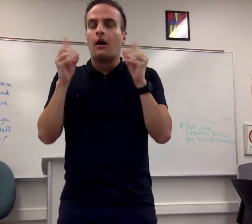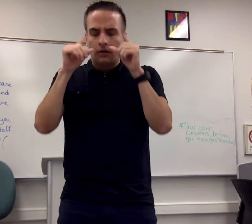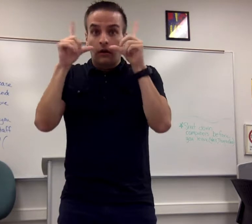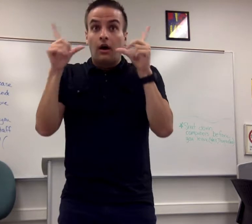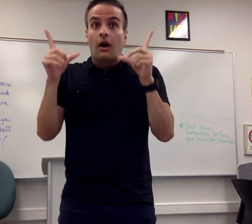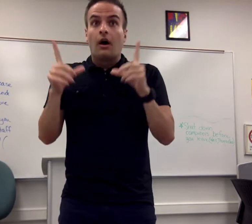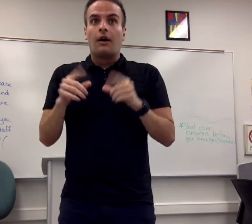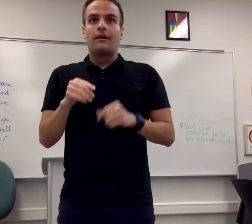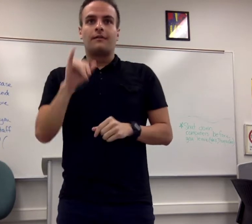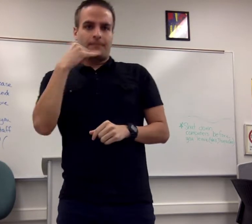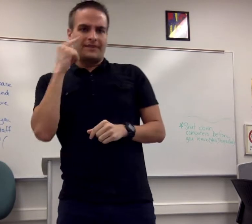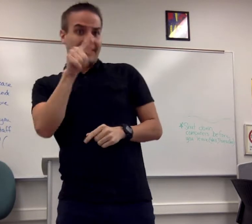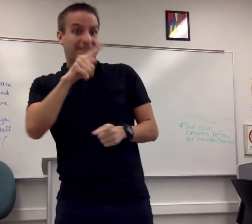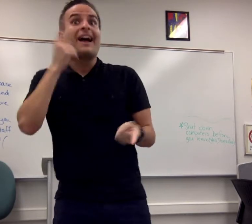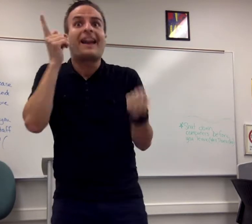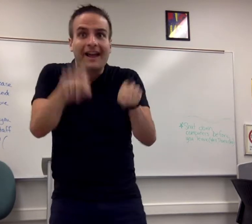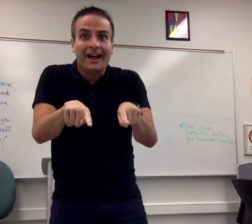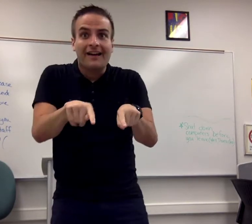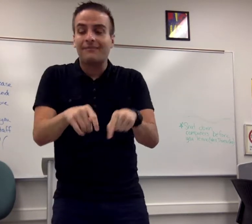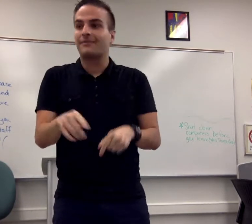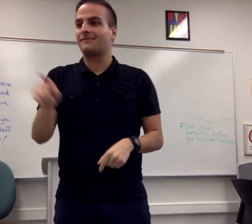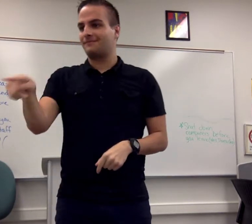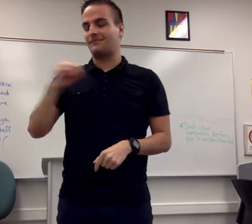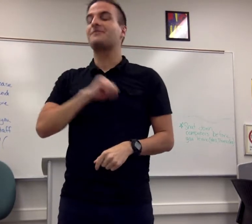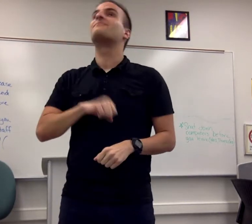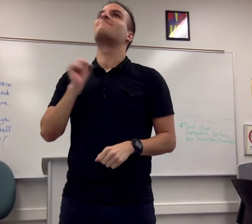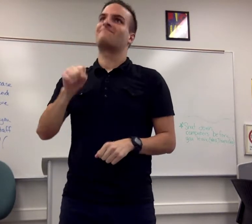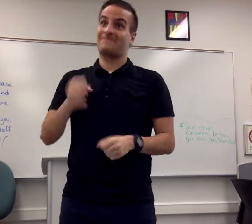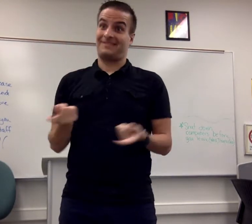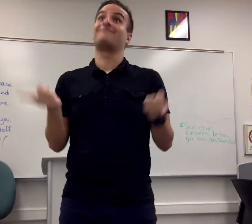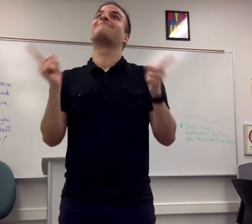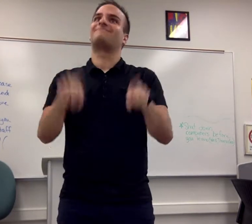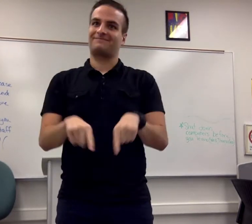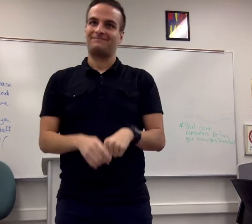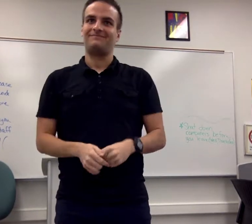No, you're lying. It's so that has happened to me.